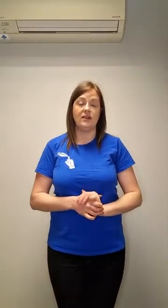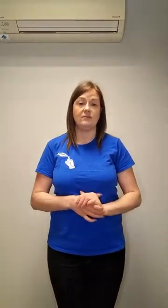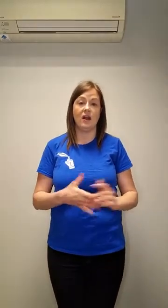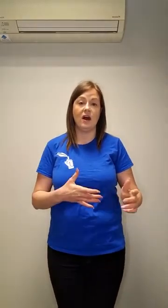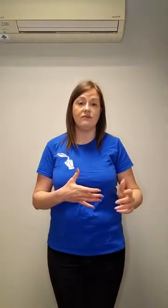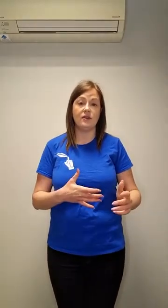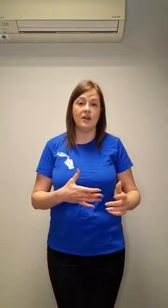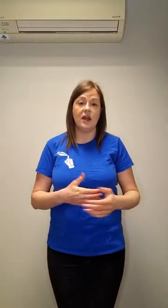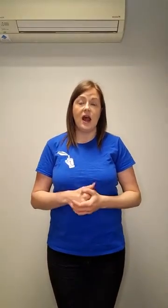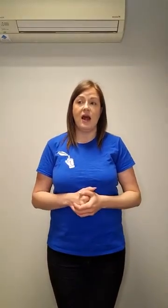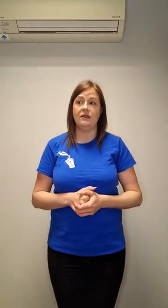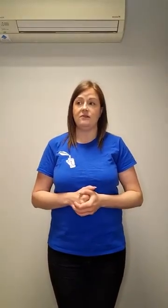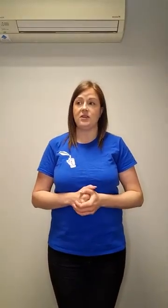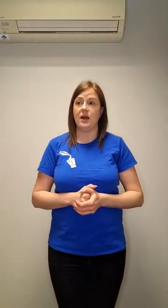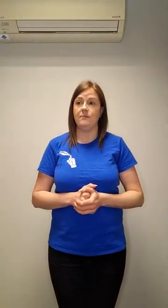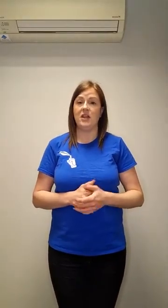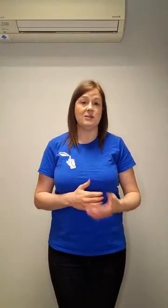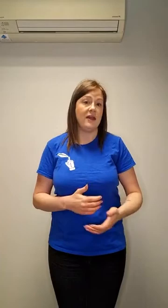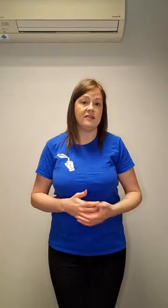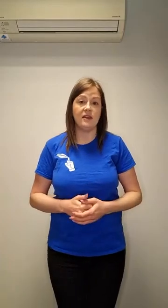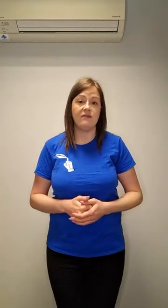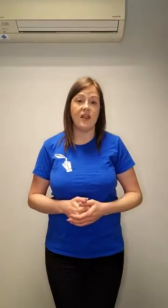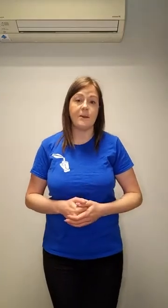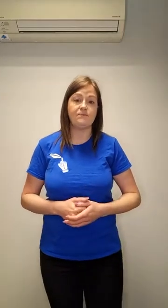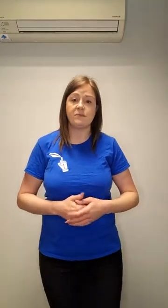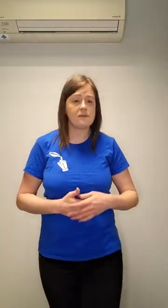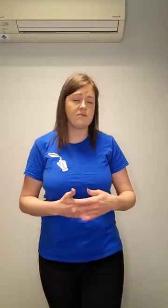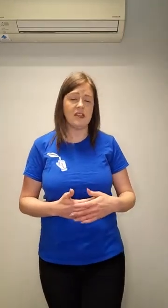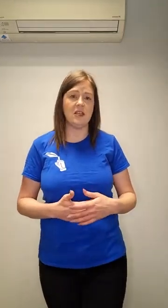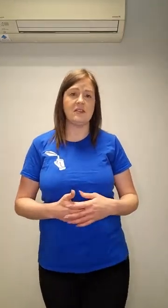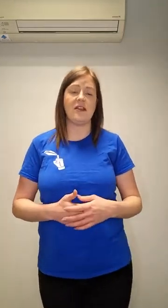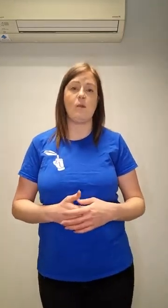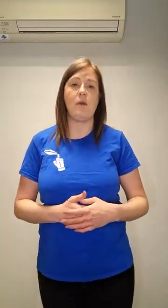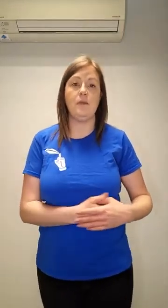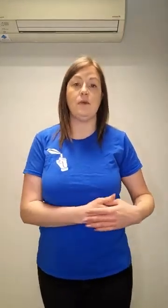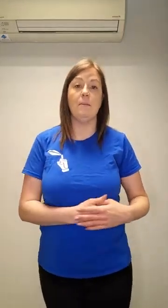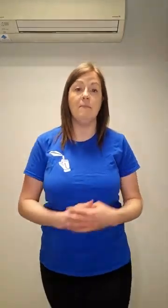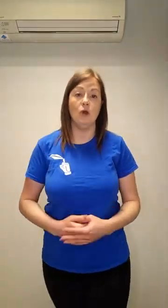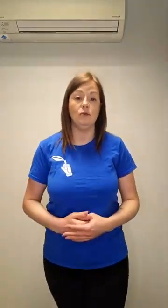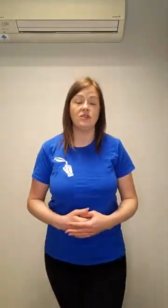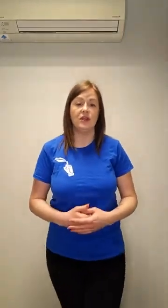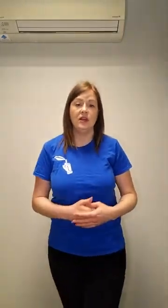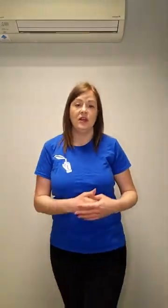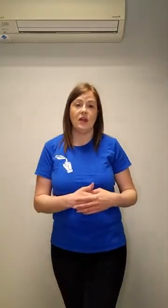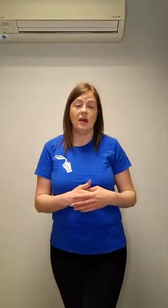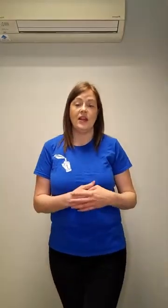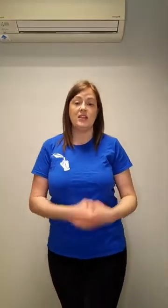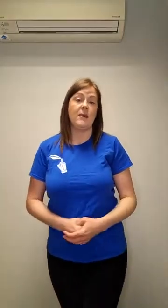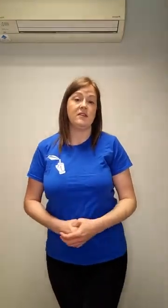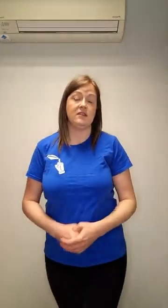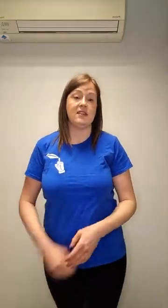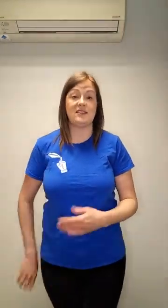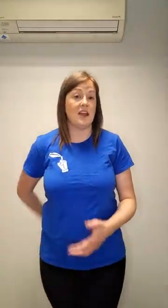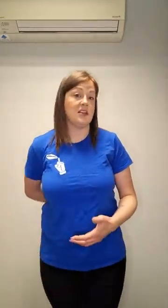It's My Life and independent living and things like that, where we promote independence and standing